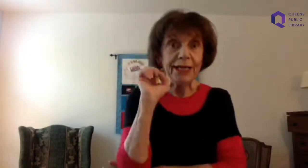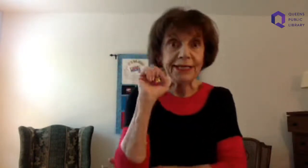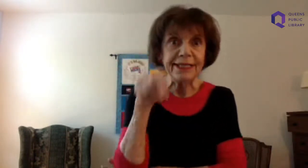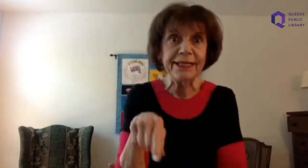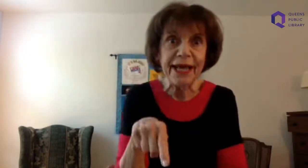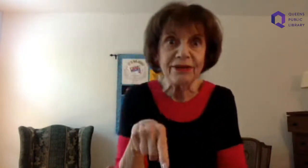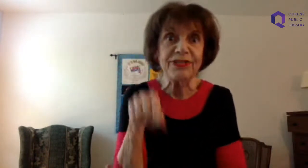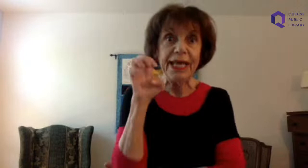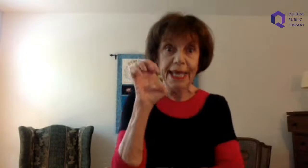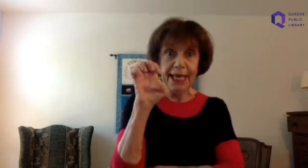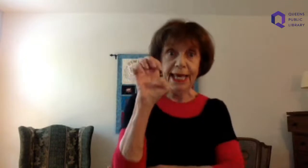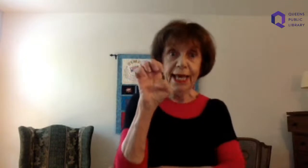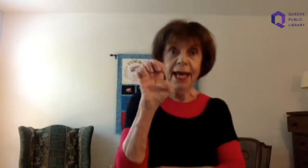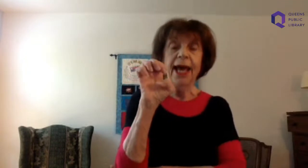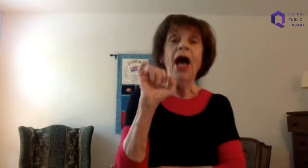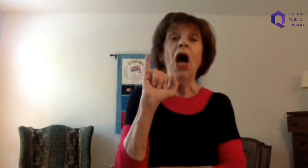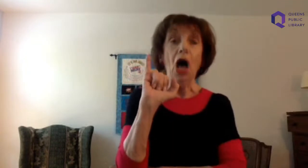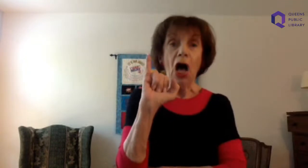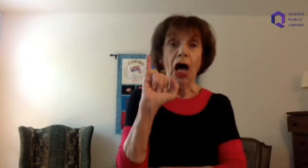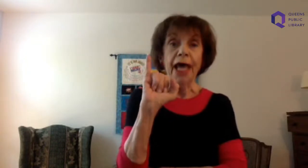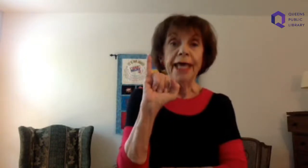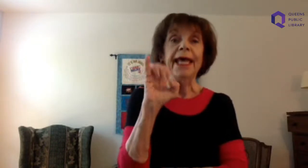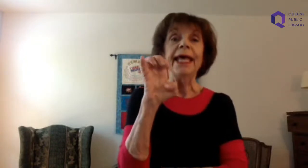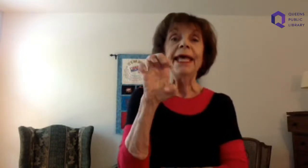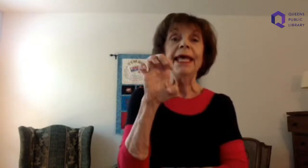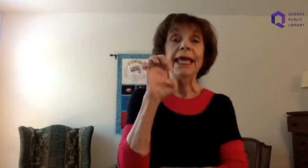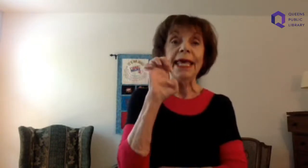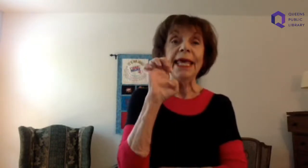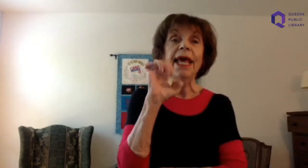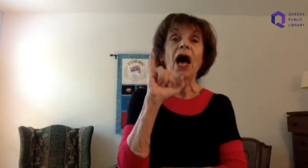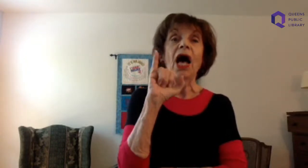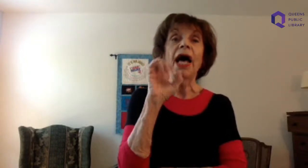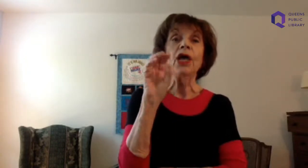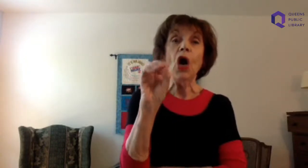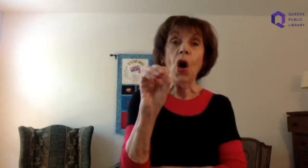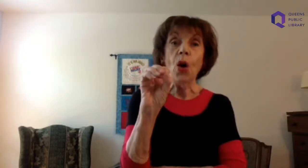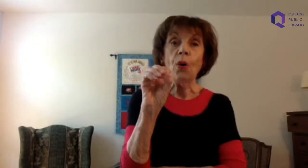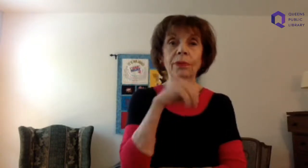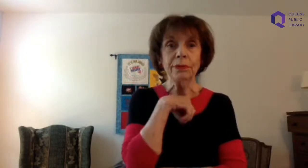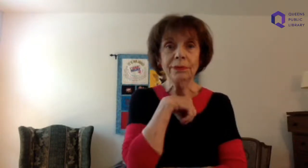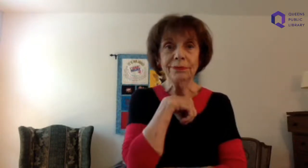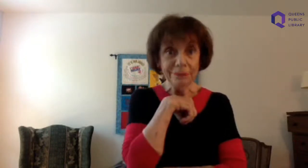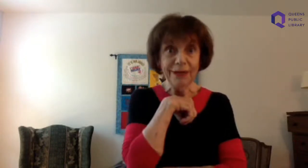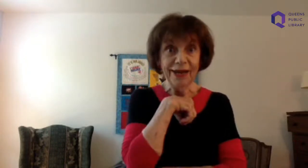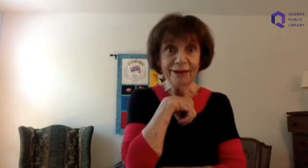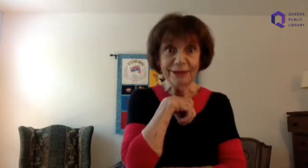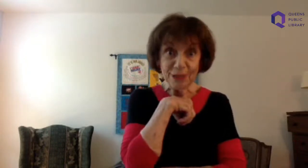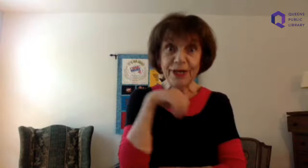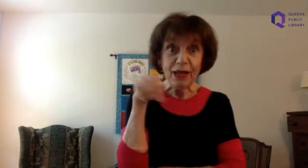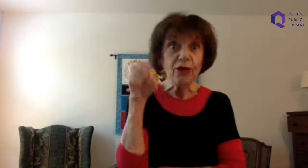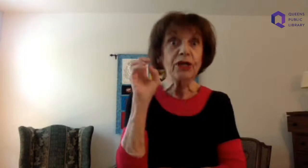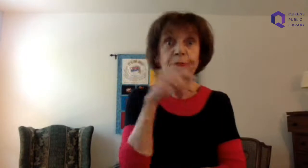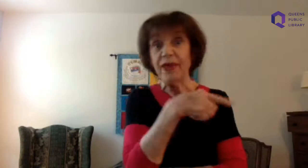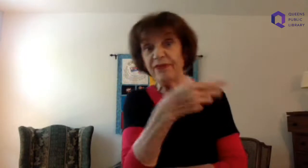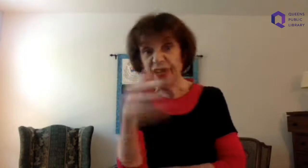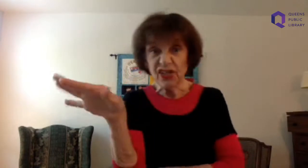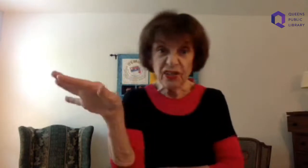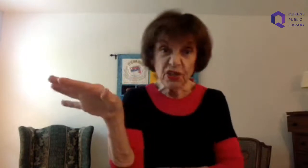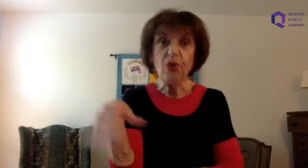the letters E, I, E-I-O, right? So now you're going to, by the finish of the song, you're going